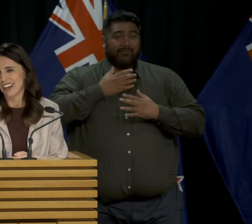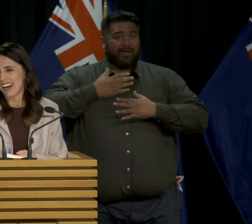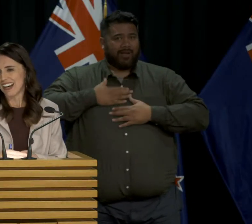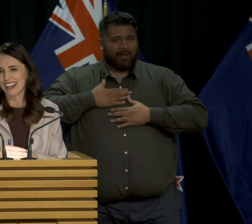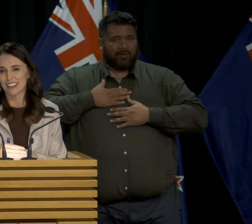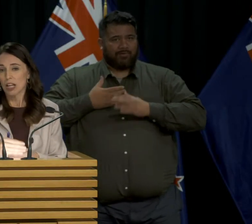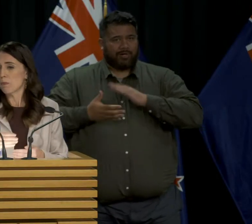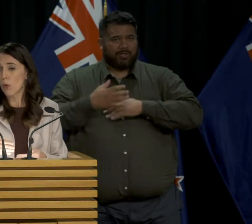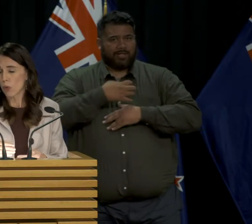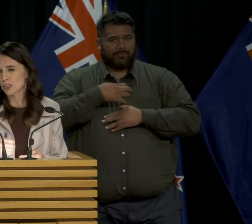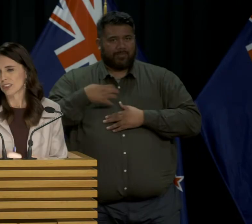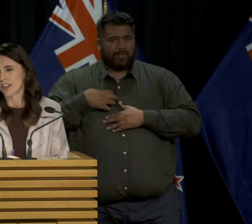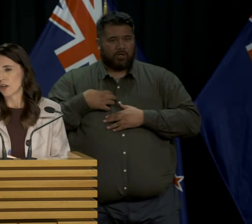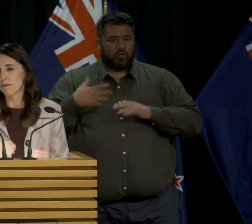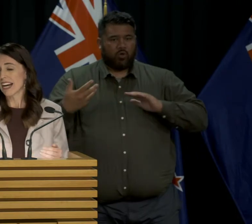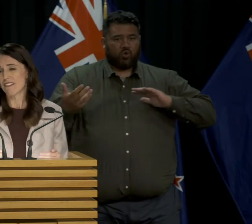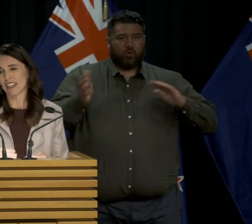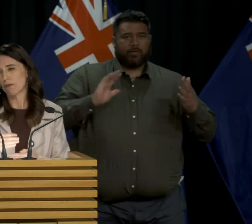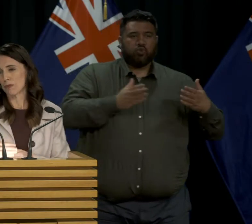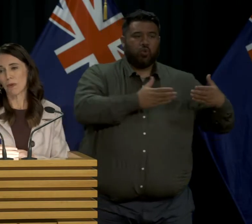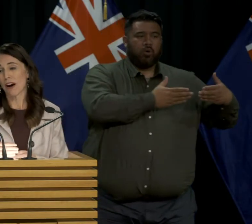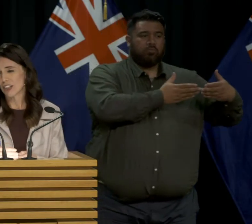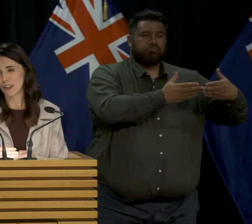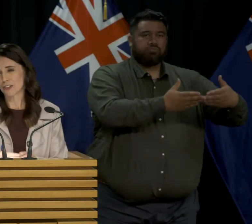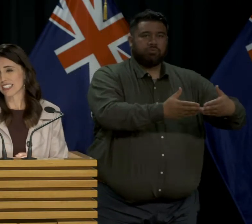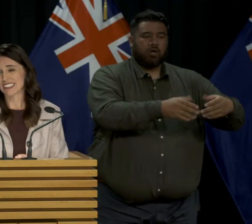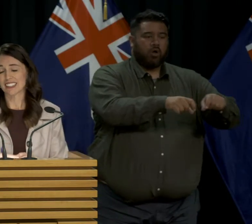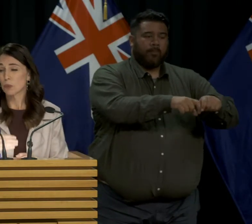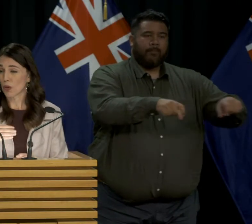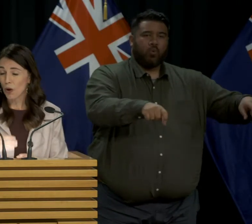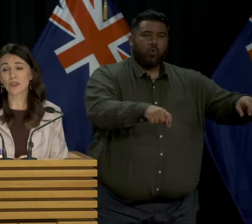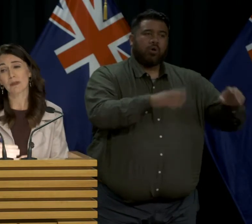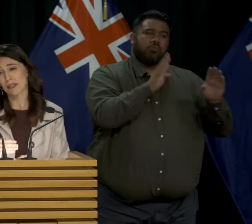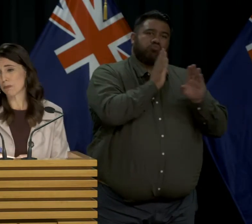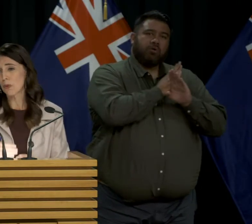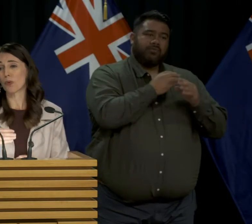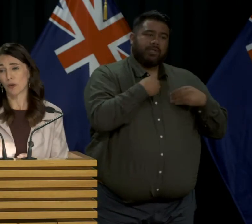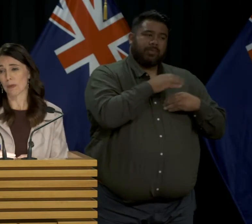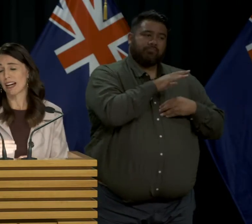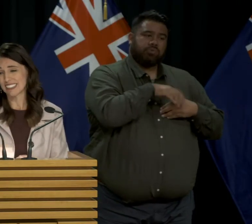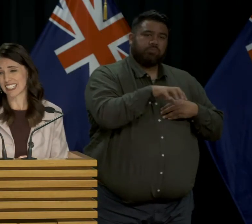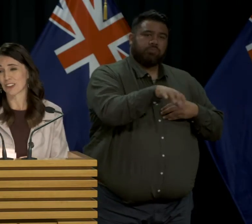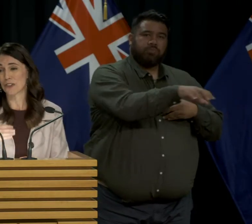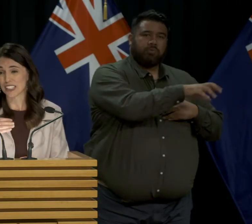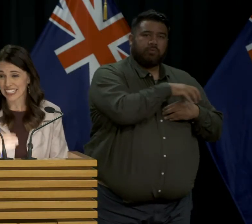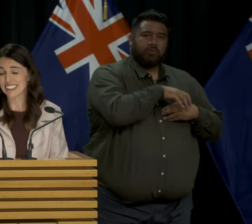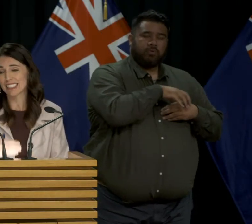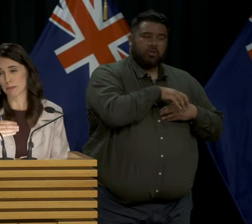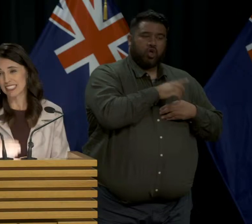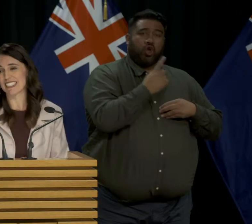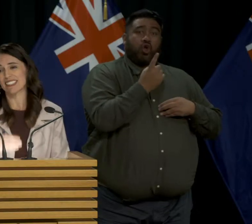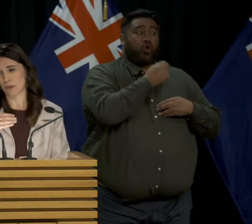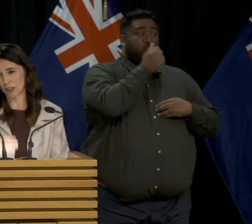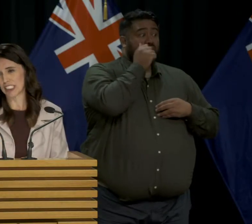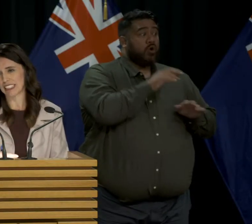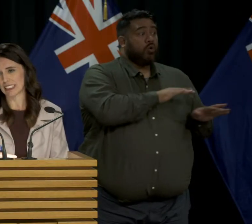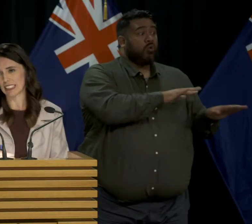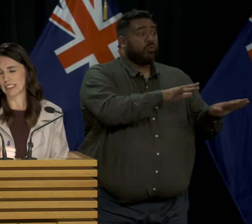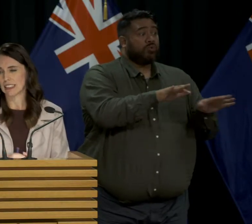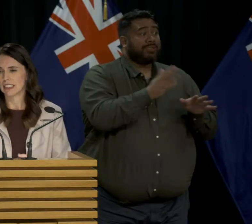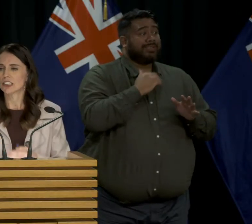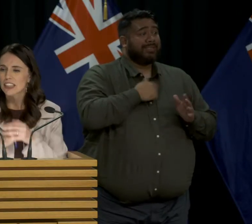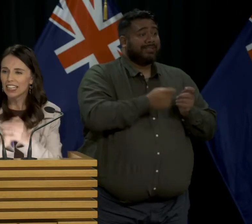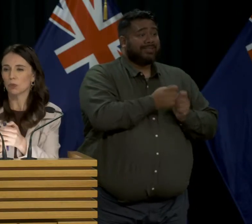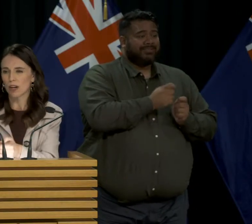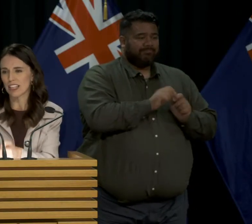versus a port who may have a number of private contractors, and it will only be the port who'll be able to tell who needs to be tested